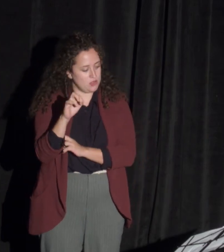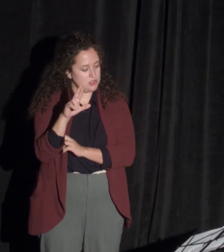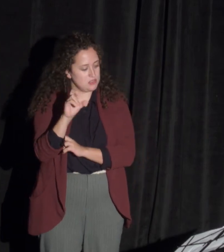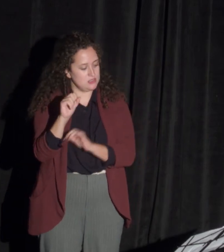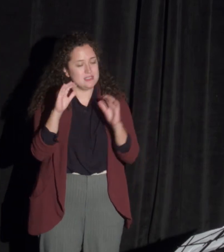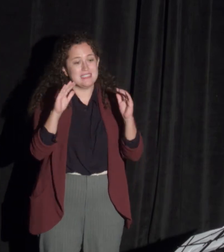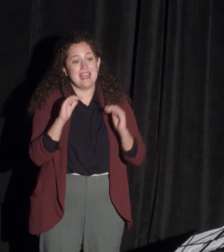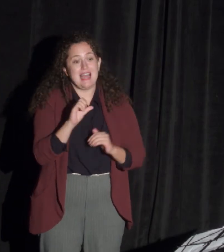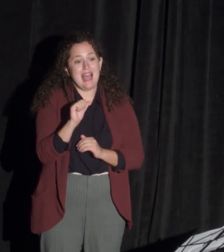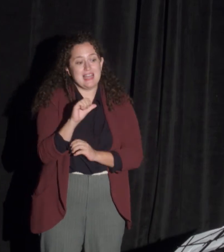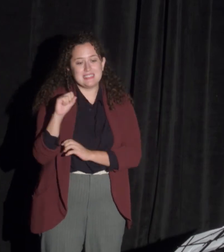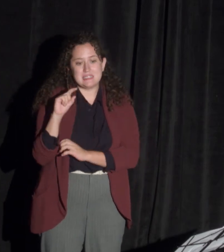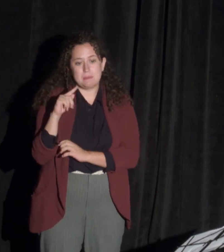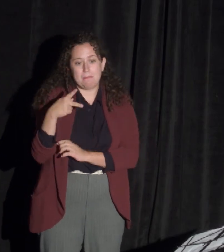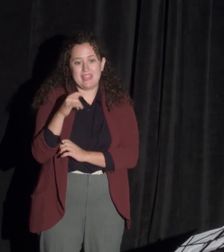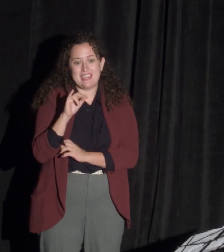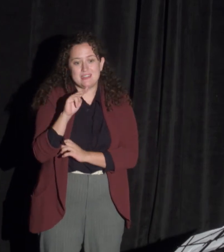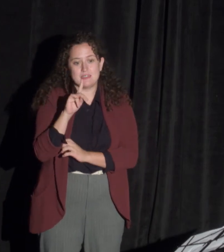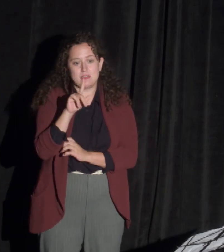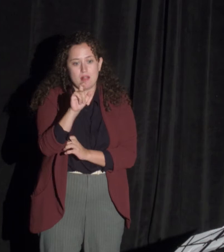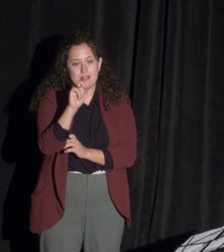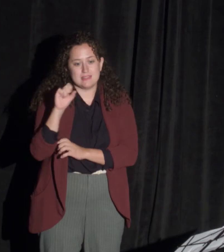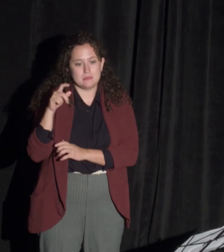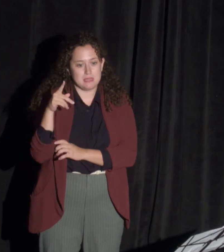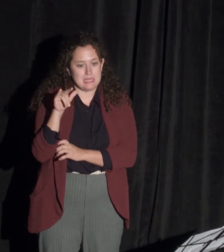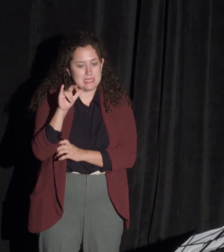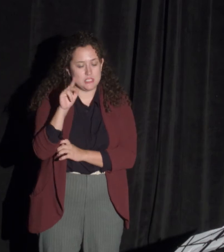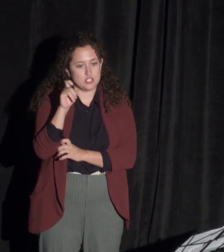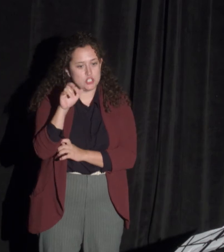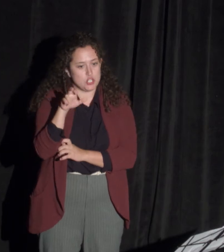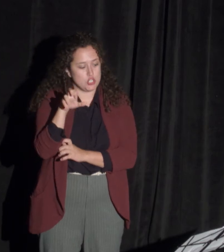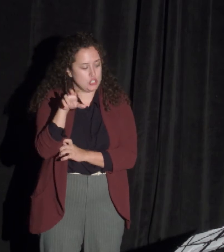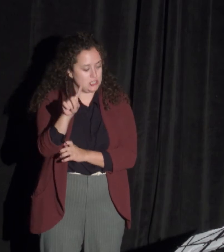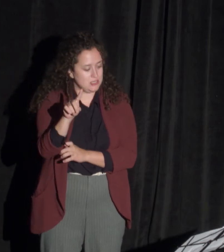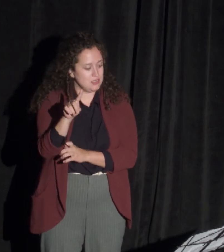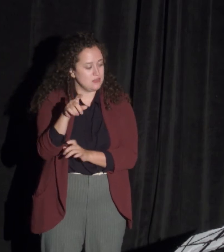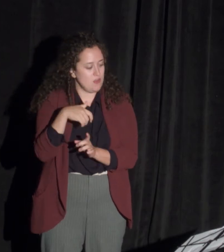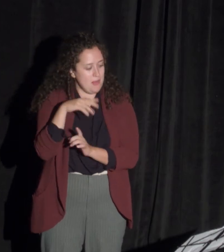Spindle Splintered by Alex E. Harrow, Tor.com.